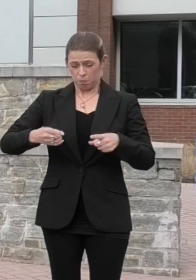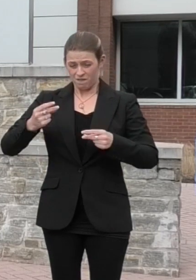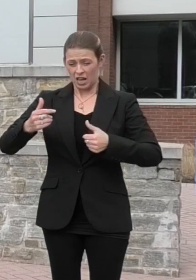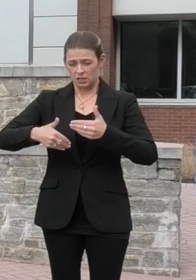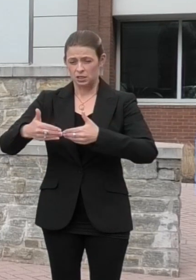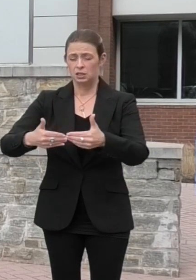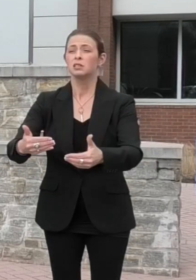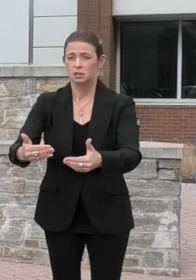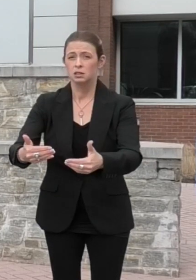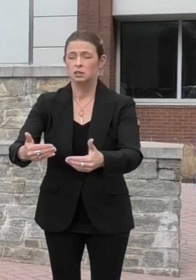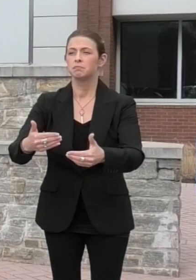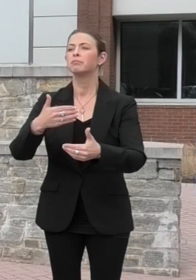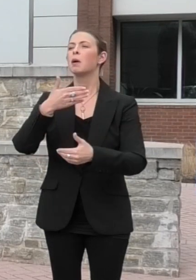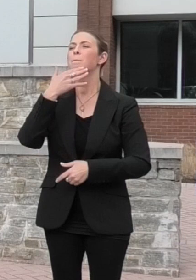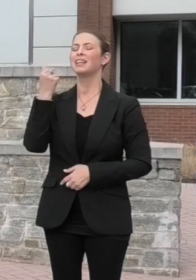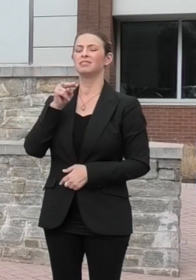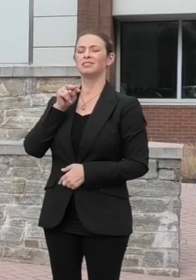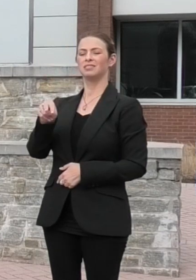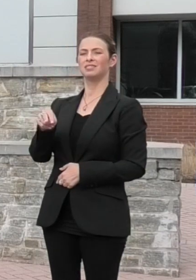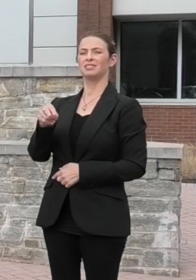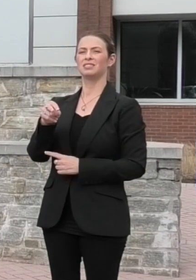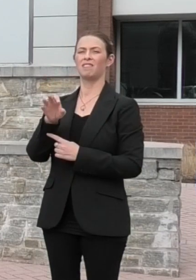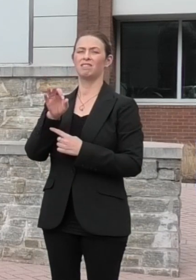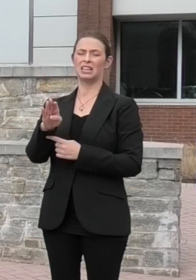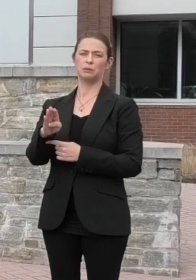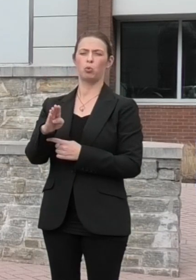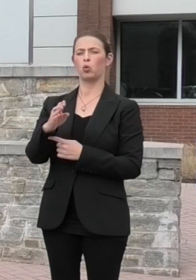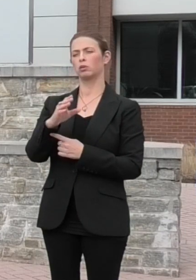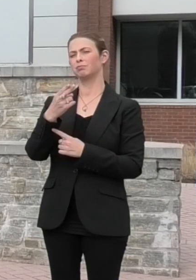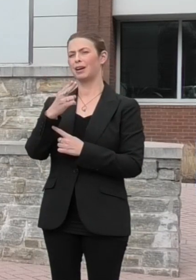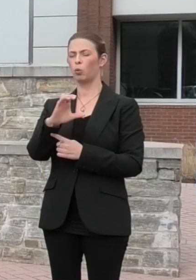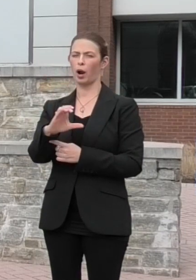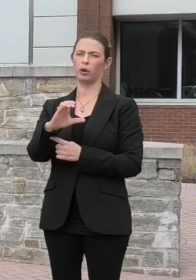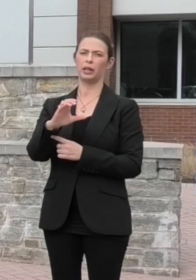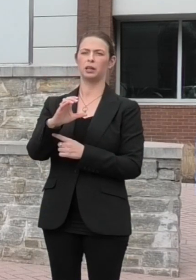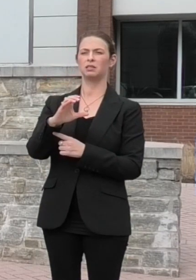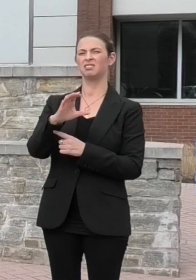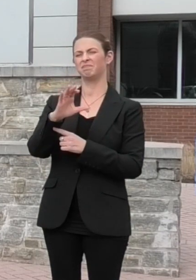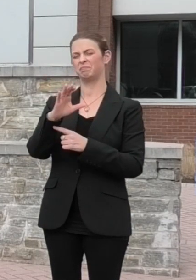Howard County social media pages for updates. Please visit